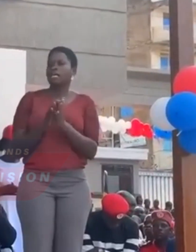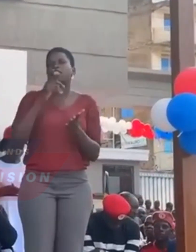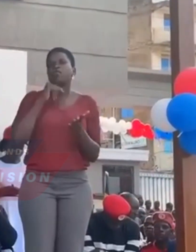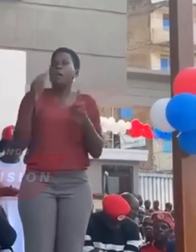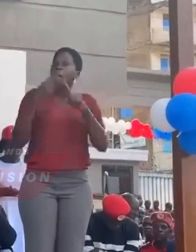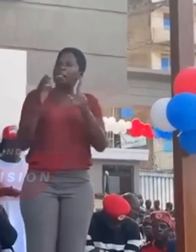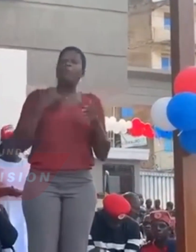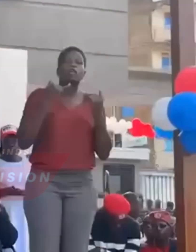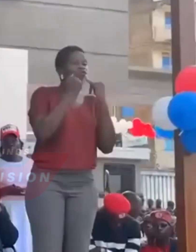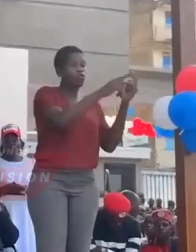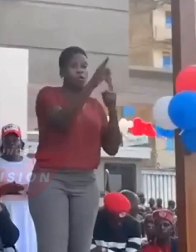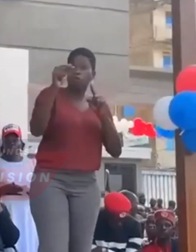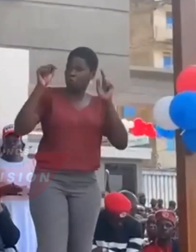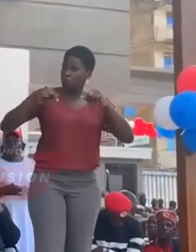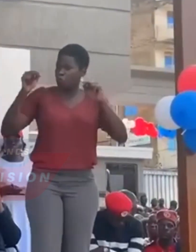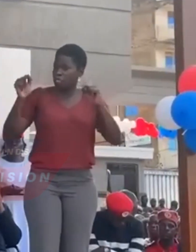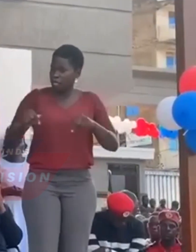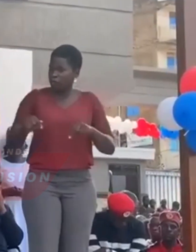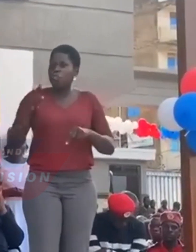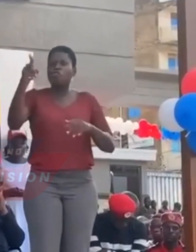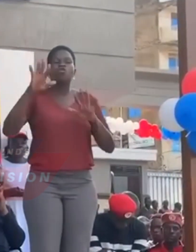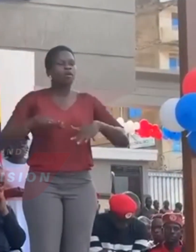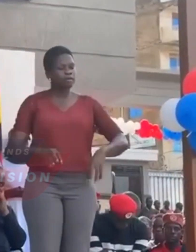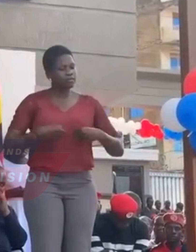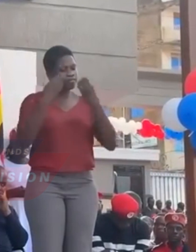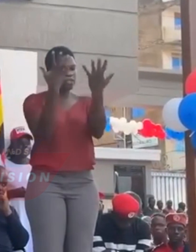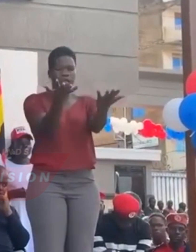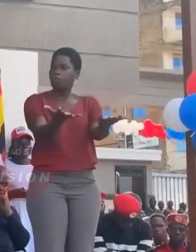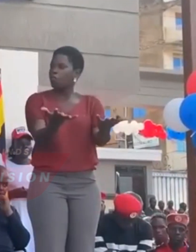want you to know today that your sacrifice